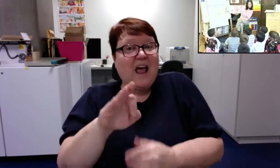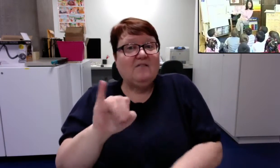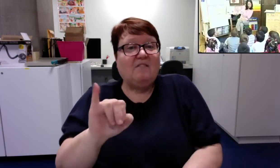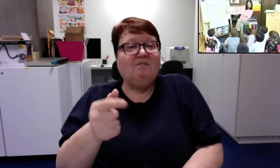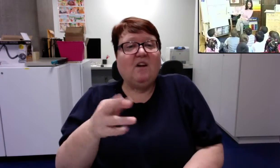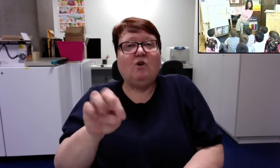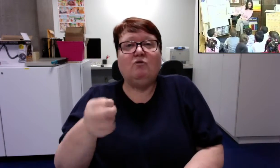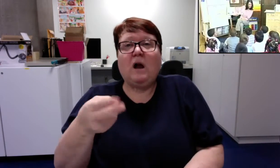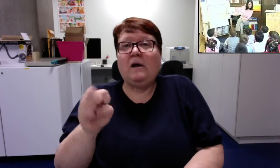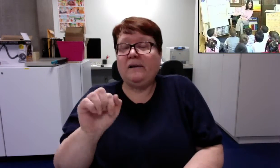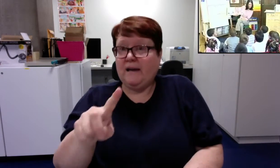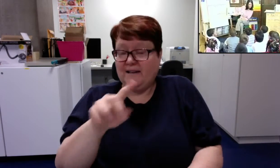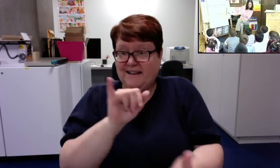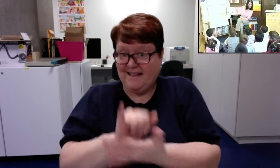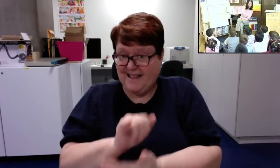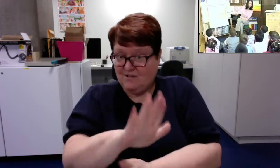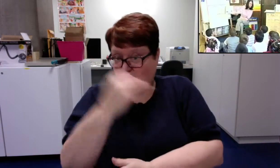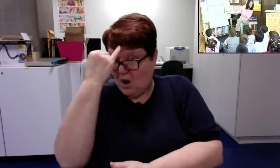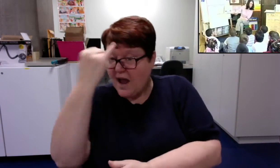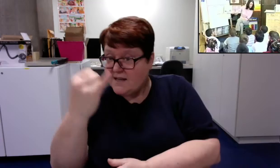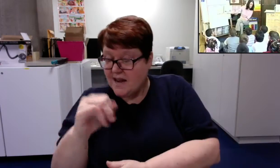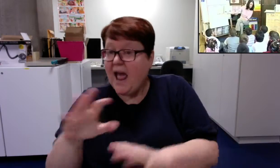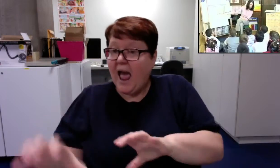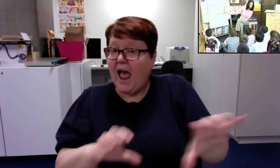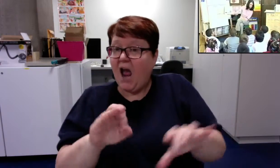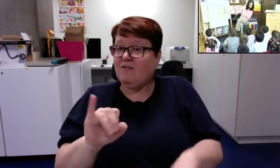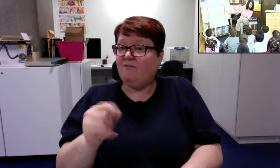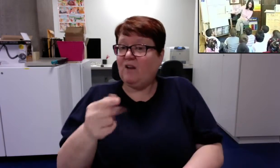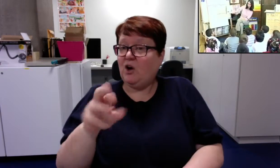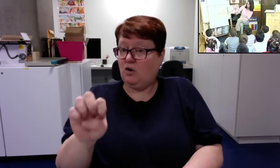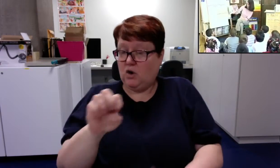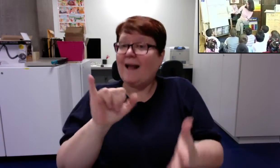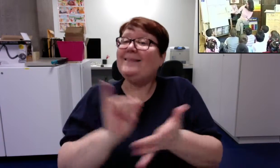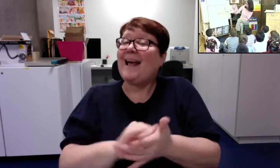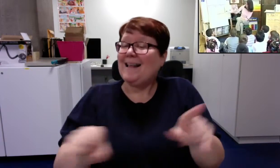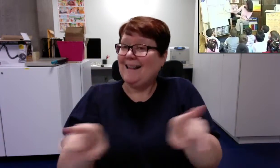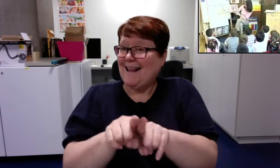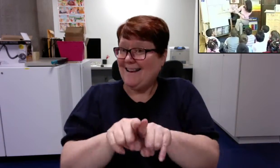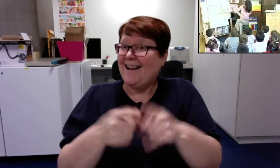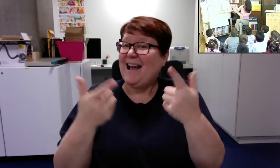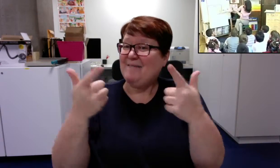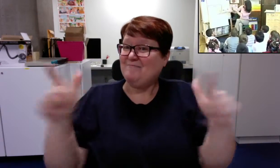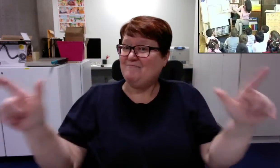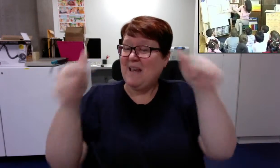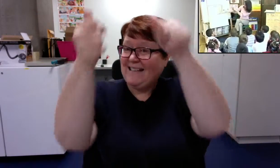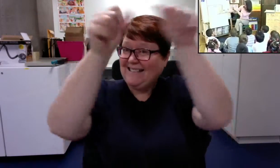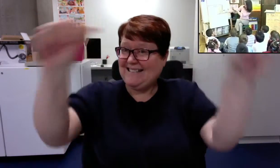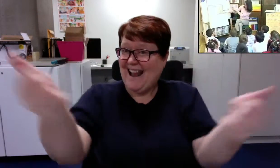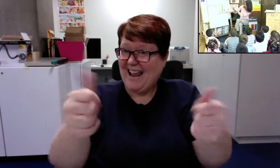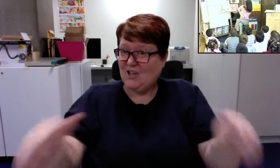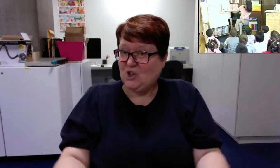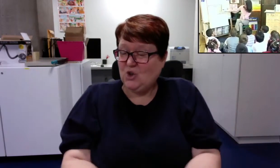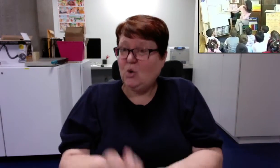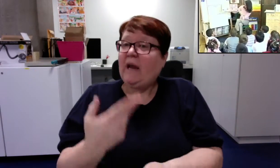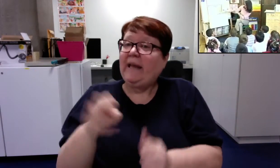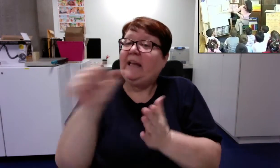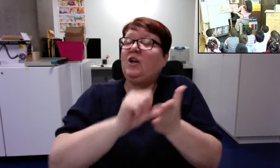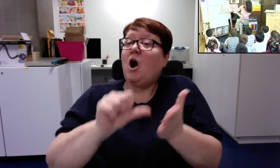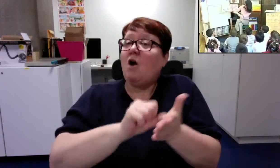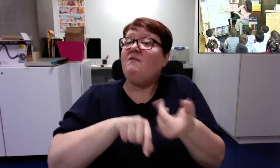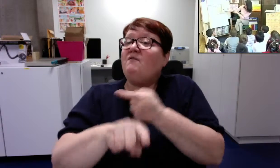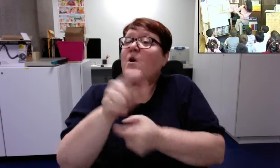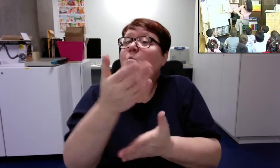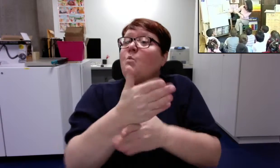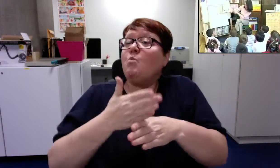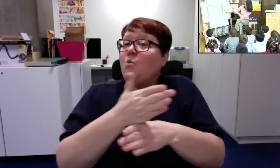it sort of is along your lines of an action figure. It is like a statue, a really big statue. And he's carving them out of the wood. So